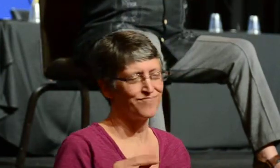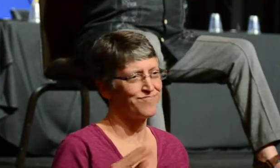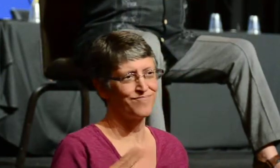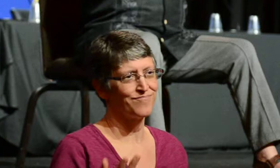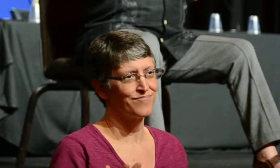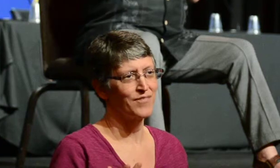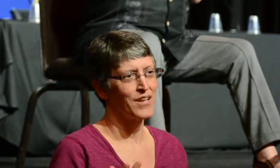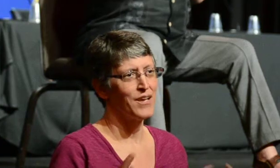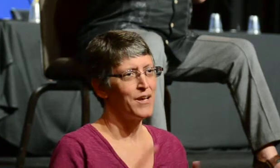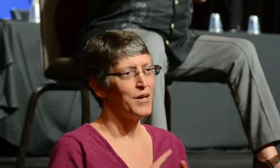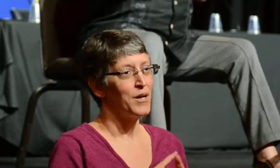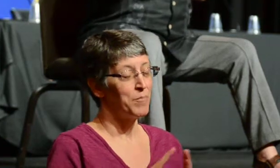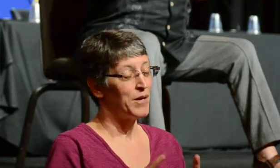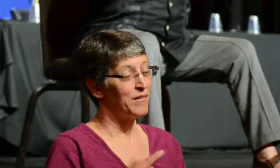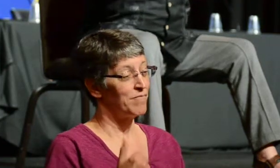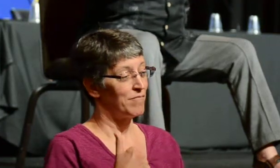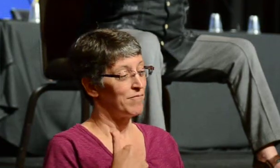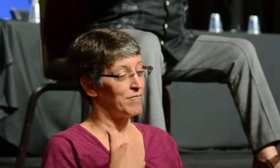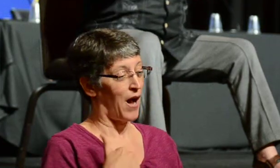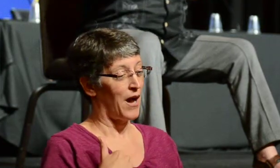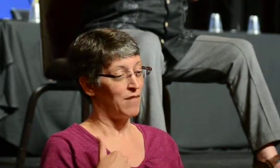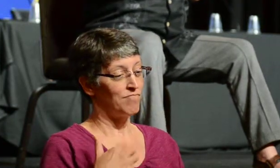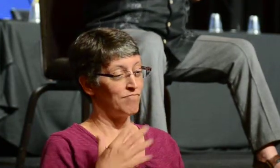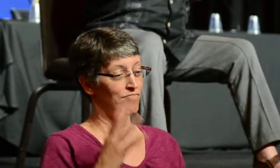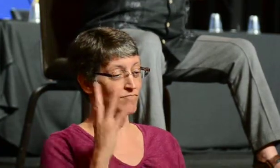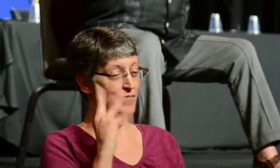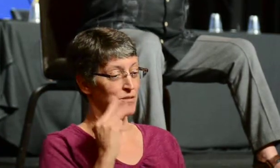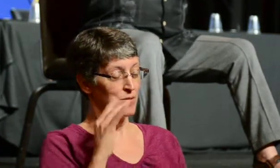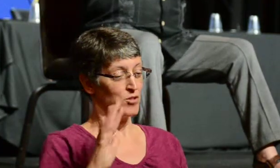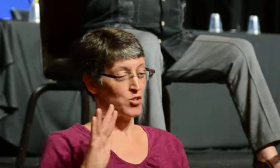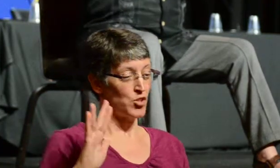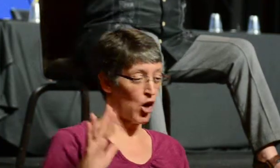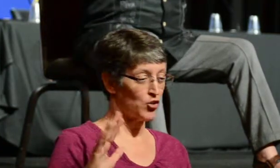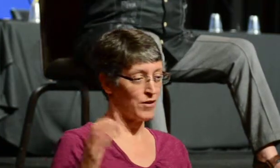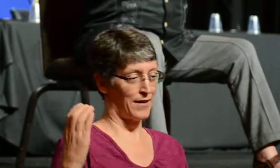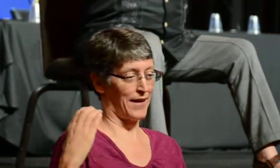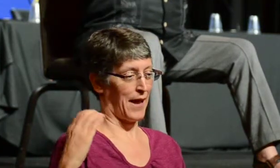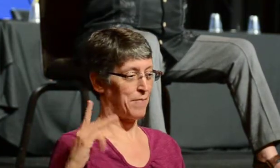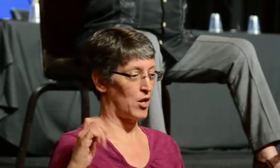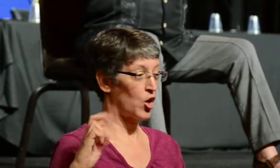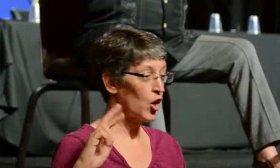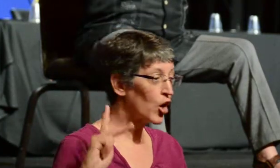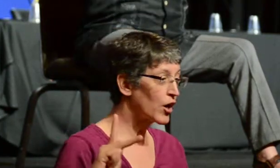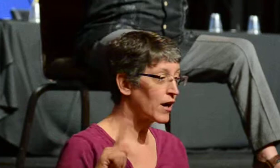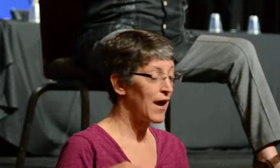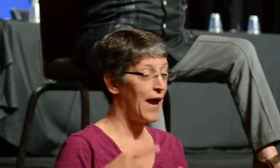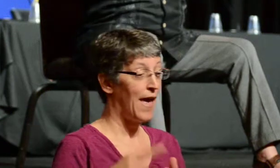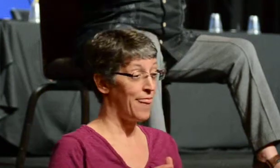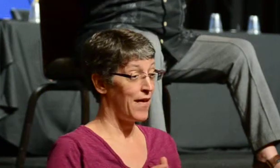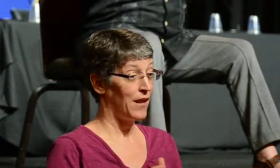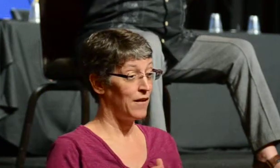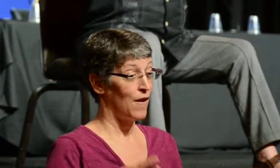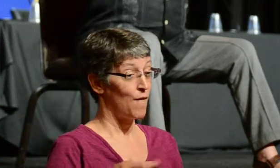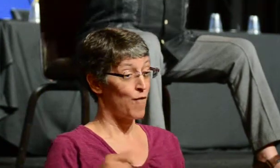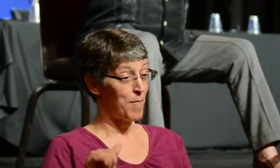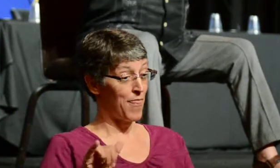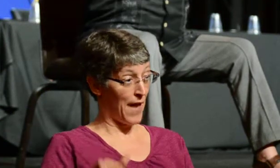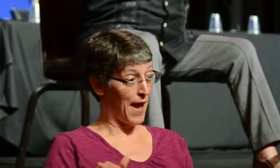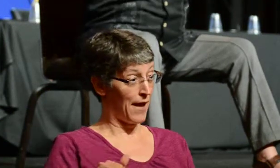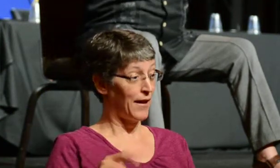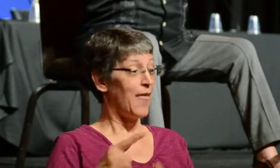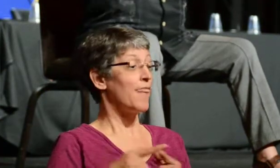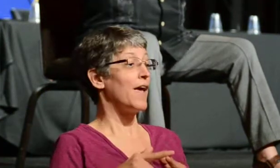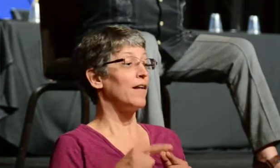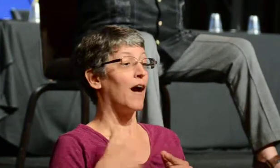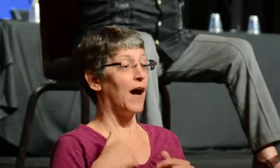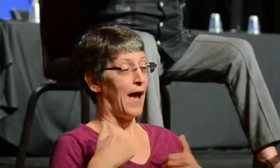but I was privy to Star Trek and Captain Kirk, and then as a result of that celebrity, was able to